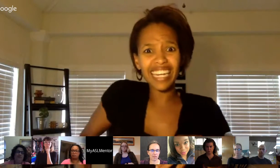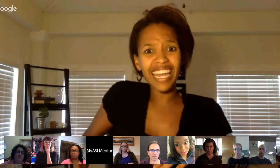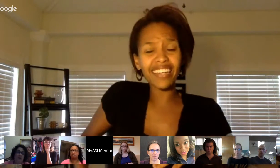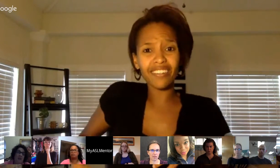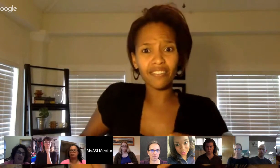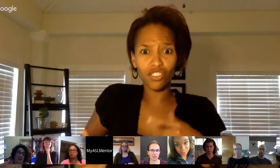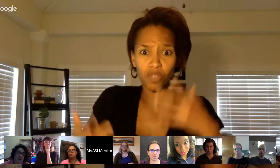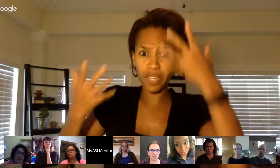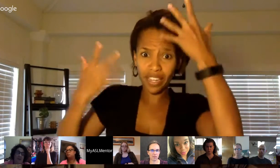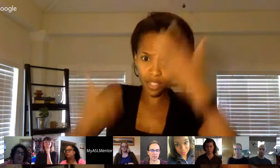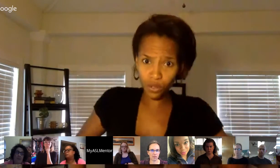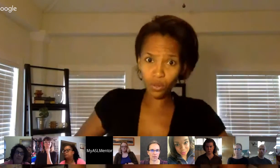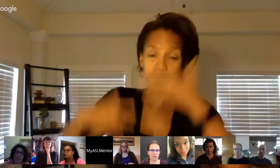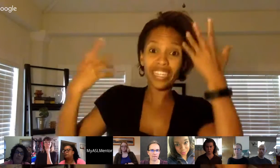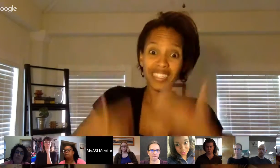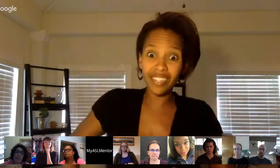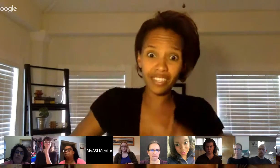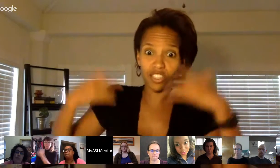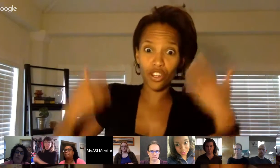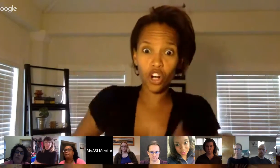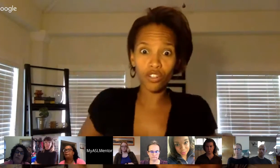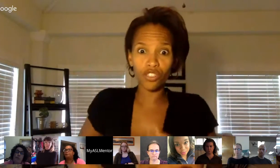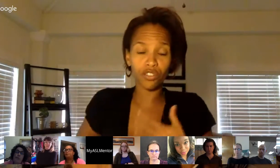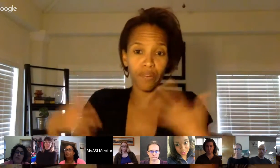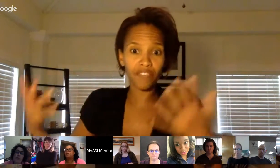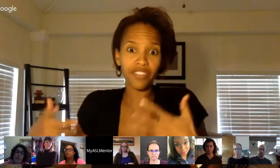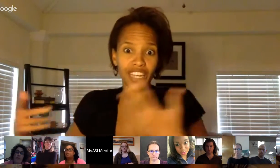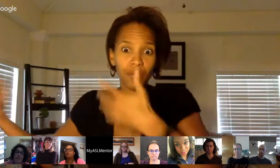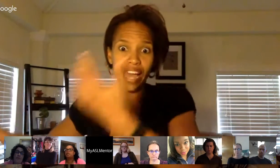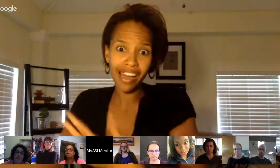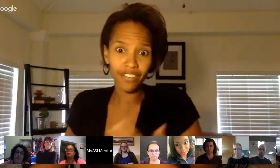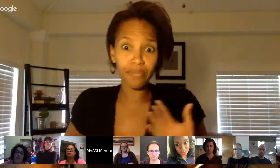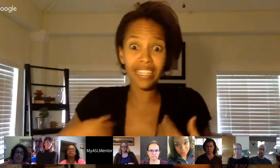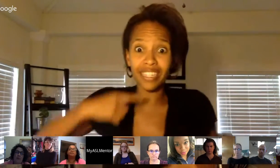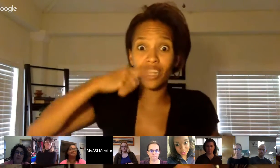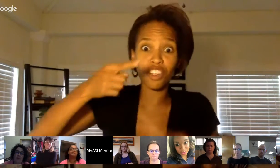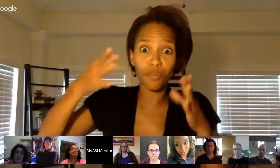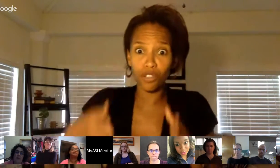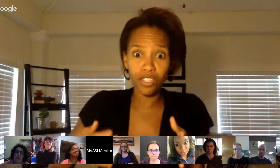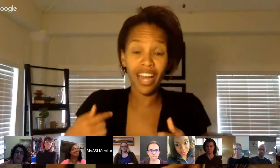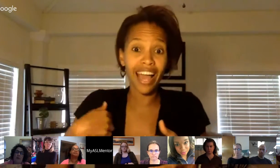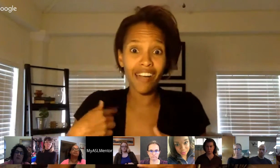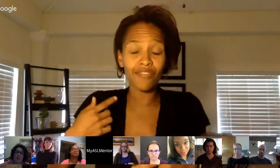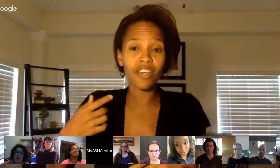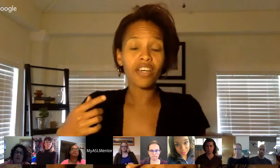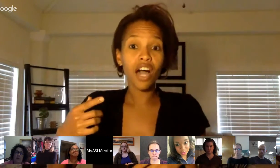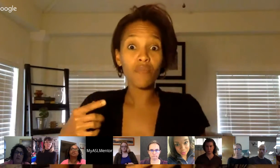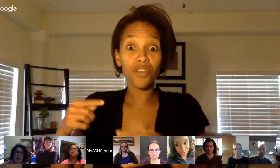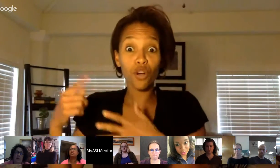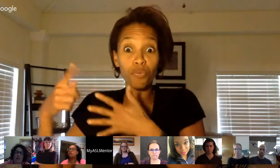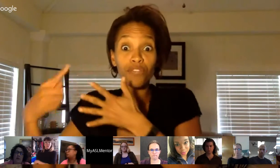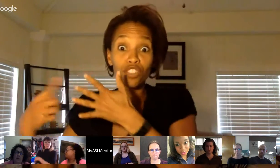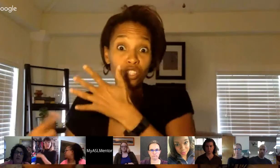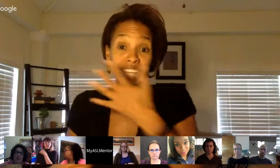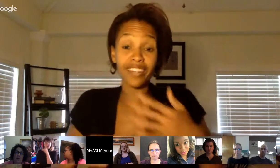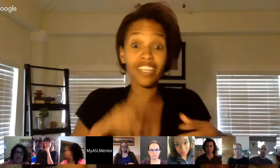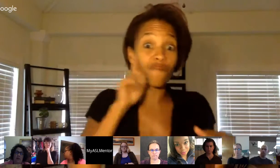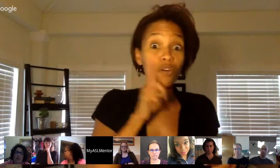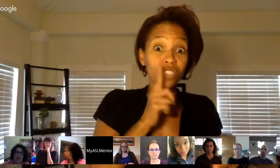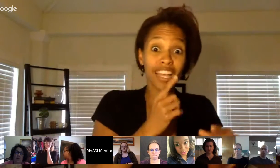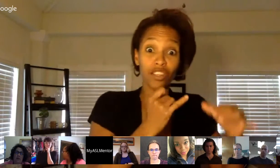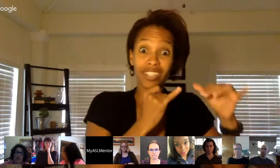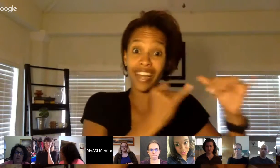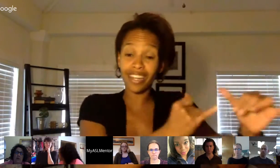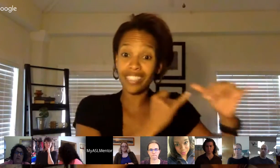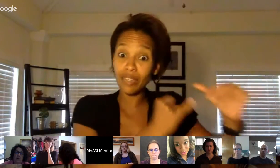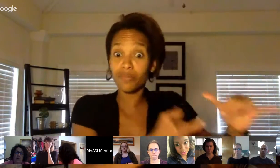this innate, just because we exist, there are certain benefits that we have. Me as a hearing person, I have, there are privileges that a deaf